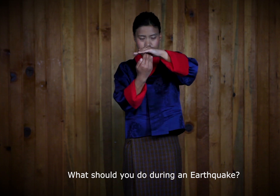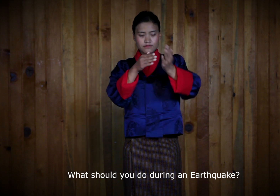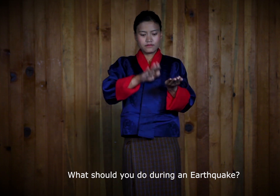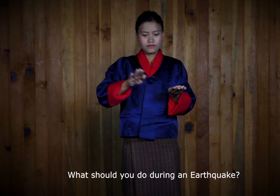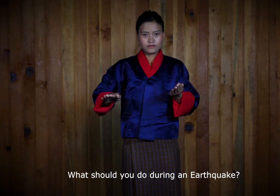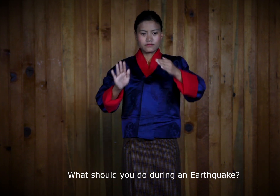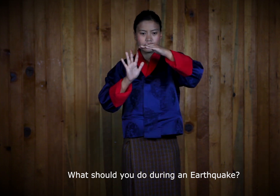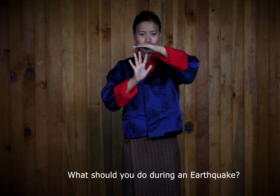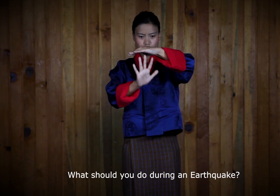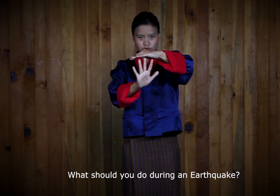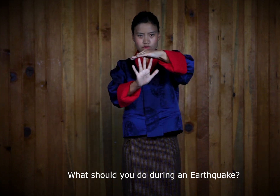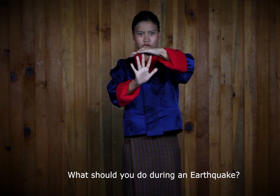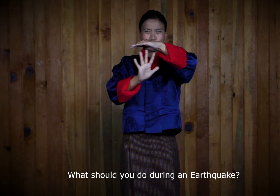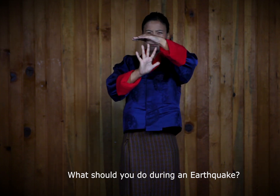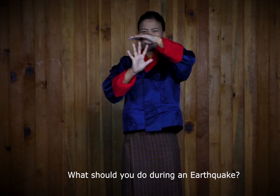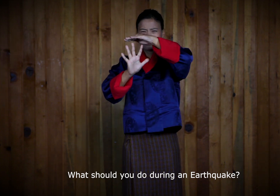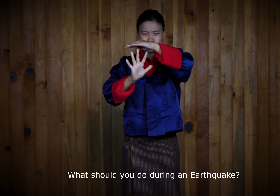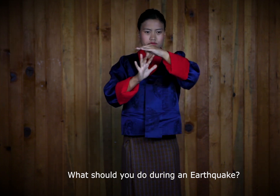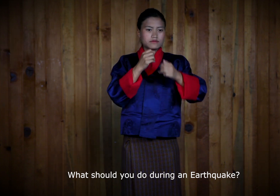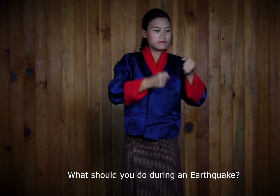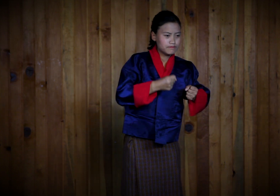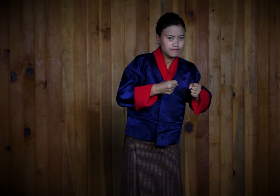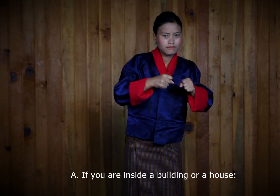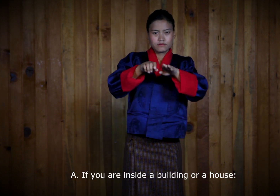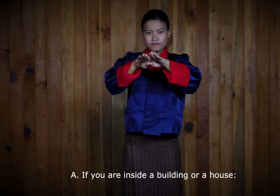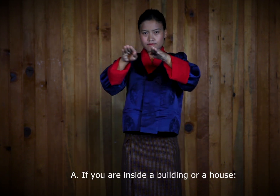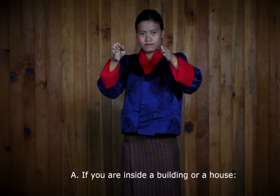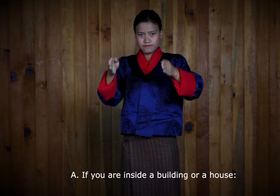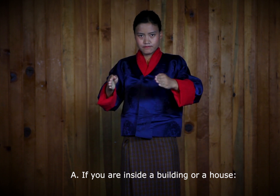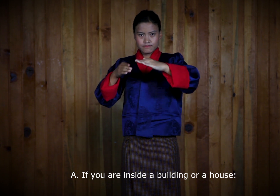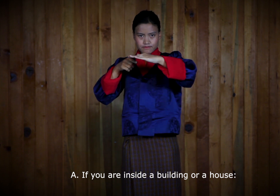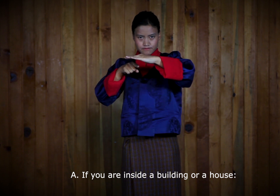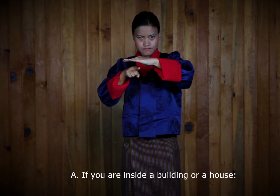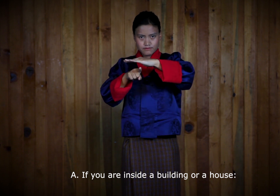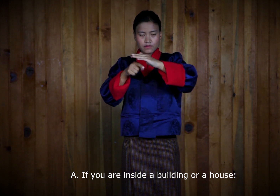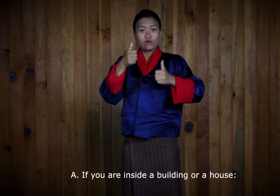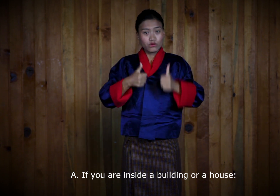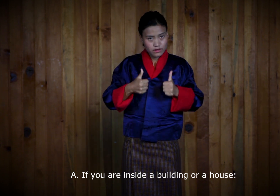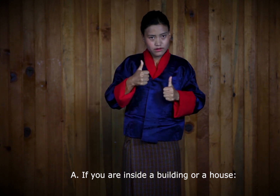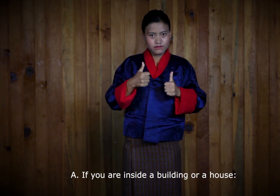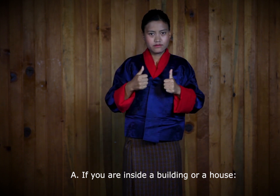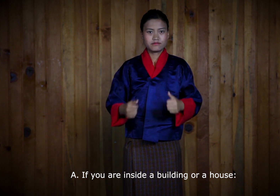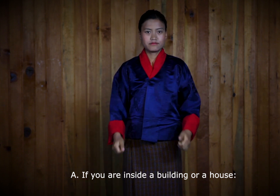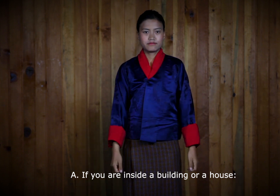What should you do during an earthquake? A. If you are inside a building or a